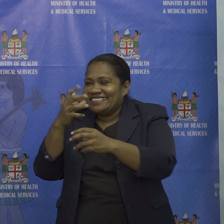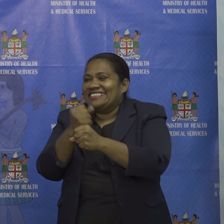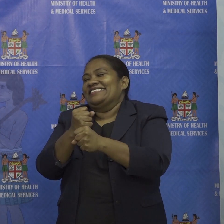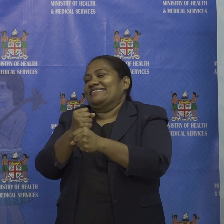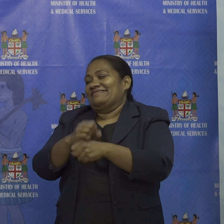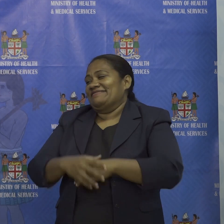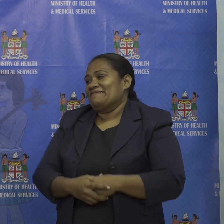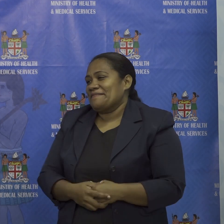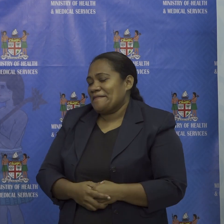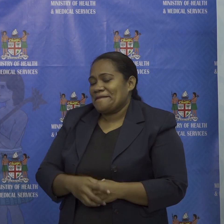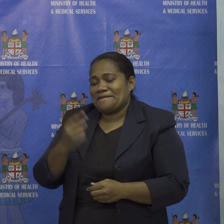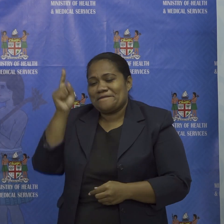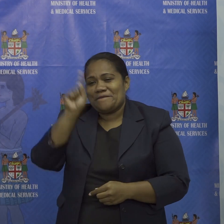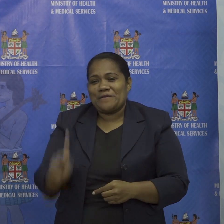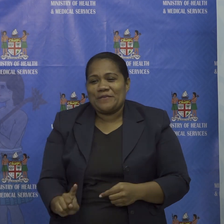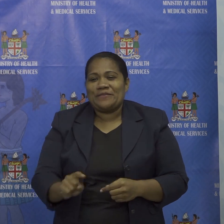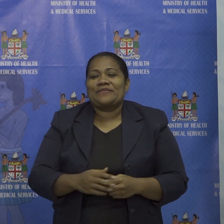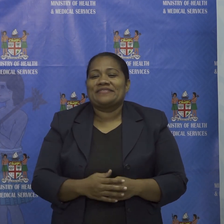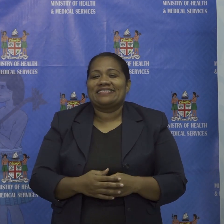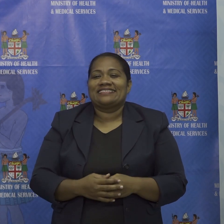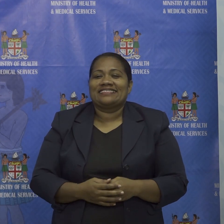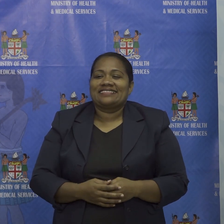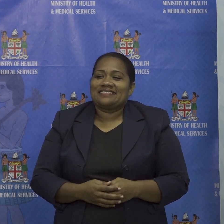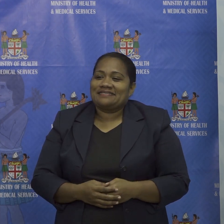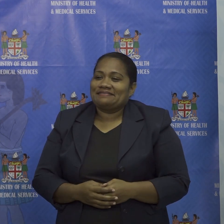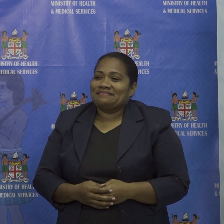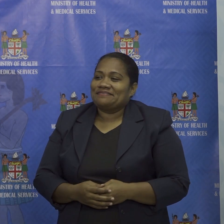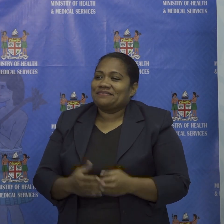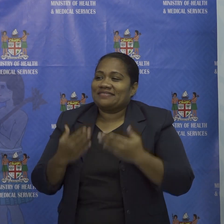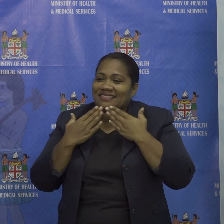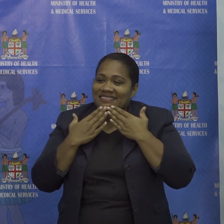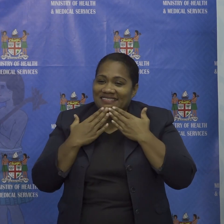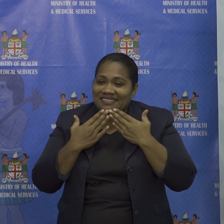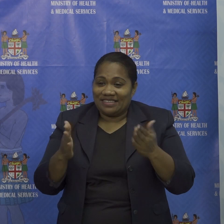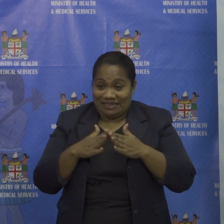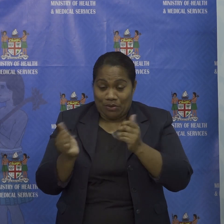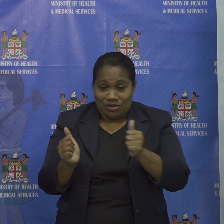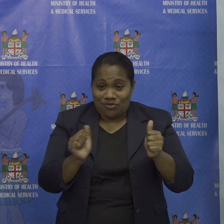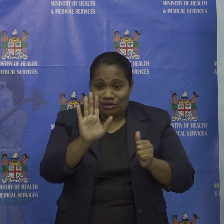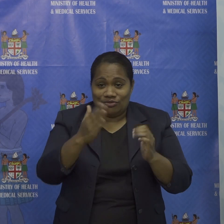press conference for today. Pina walewu, and we hope to arrange your passes so that you can